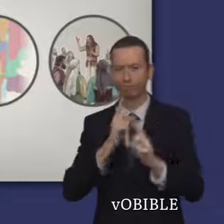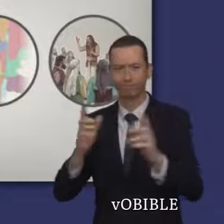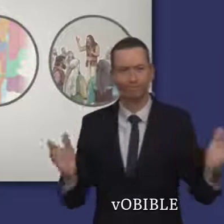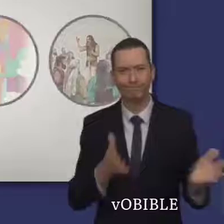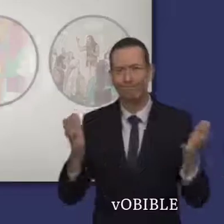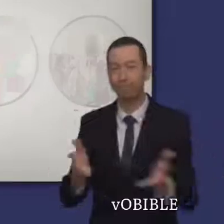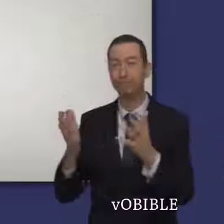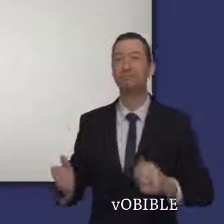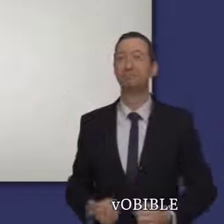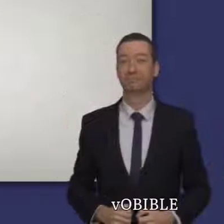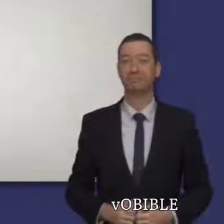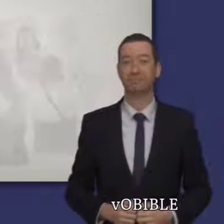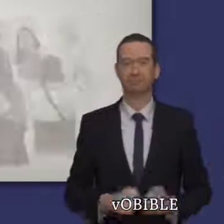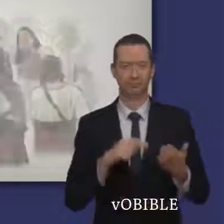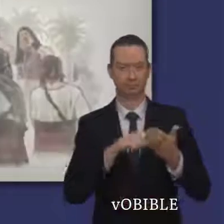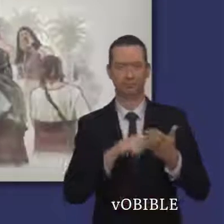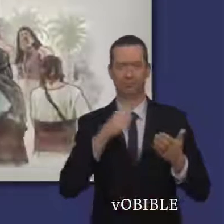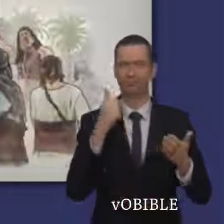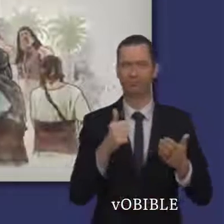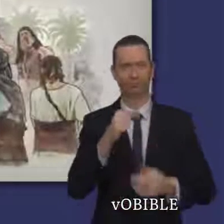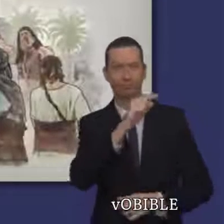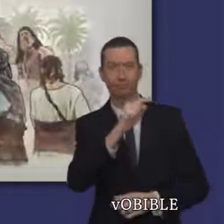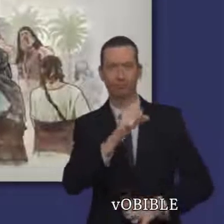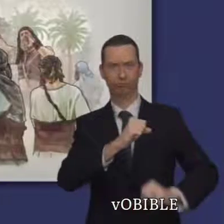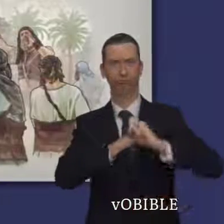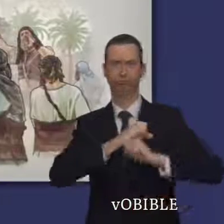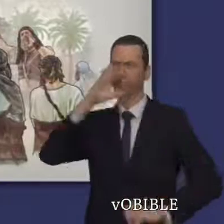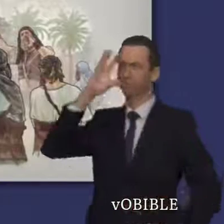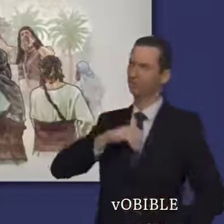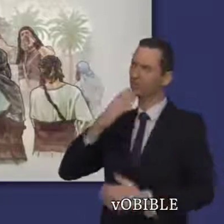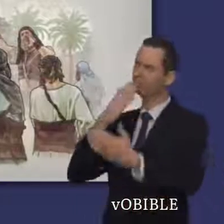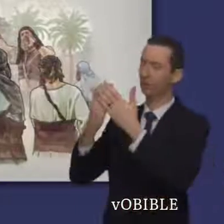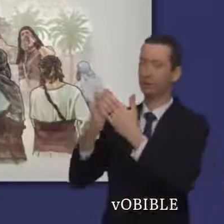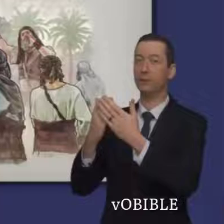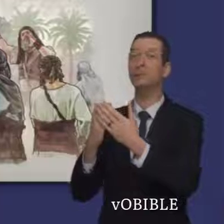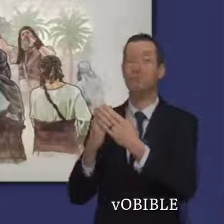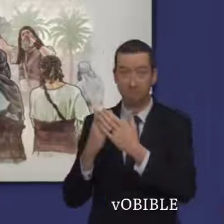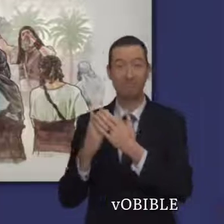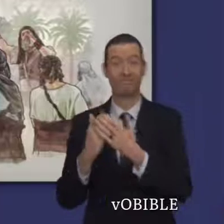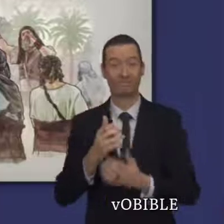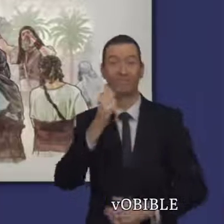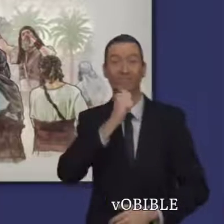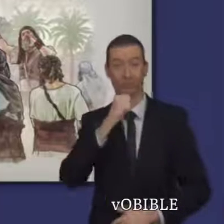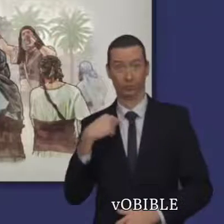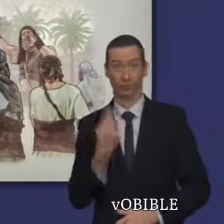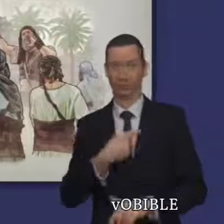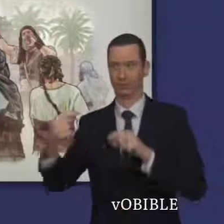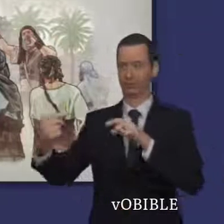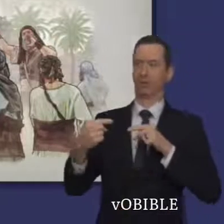exhortations. The book provides valuable lessons on the need for courage, faith, and